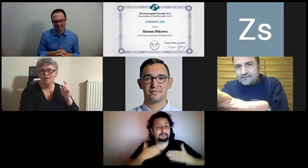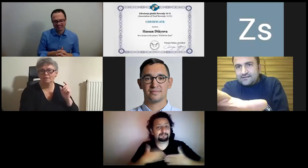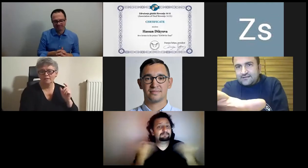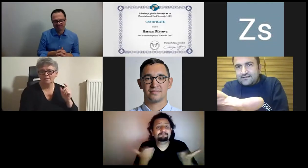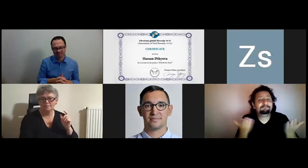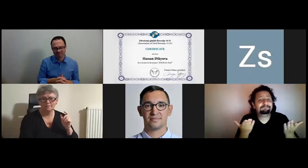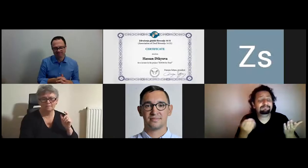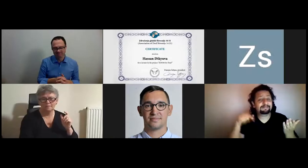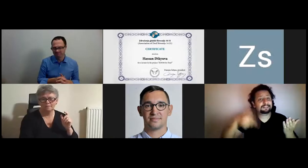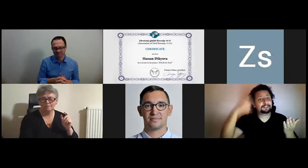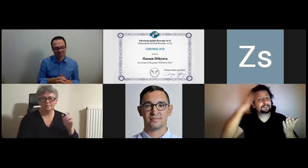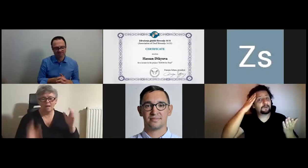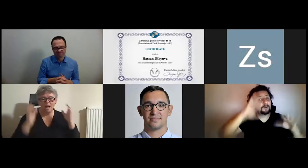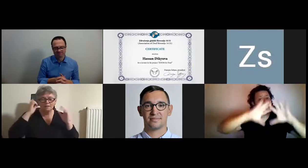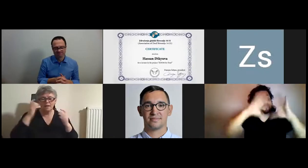everyone.